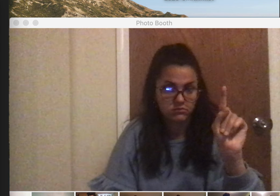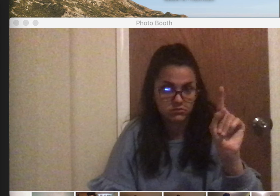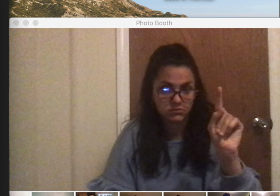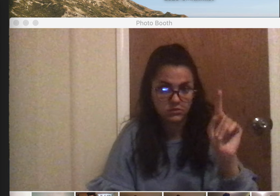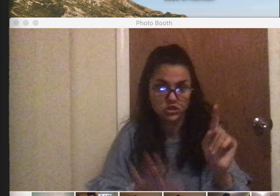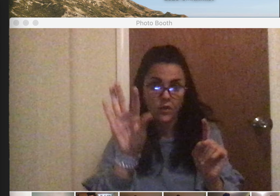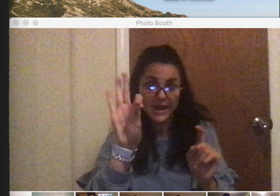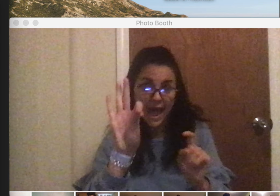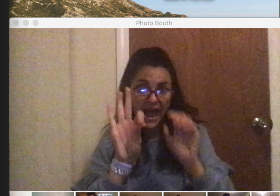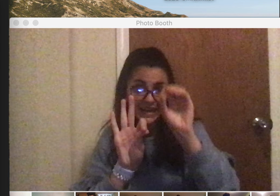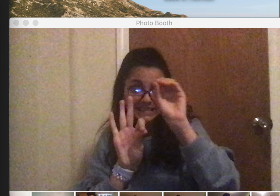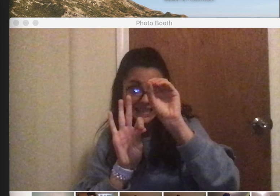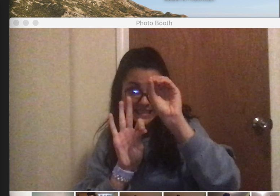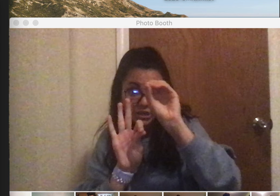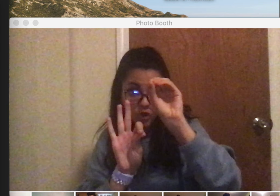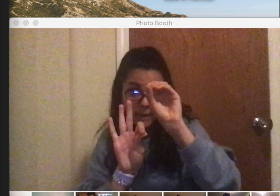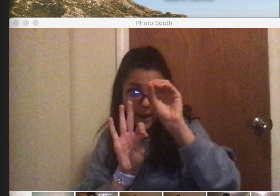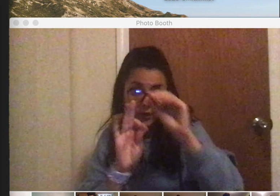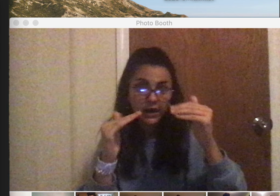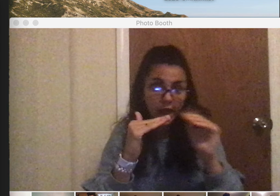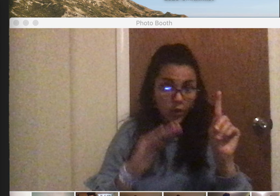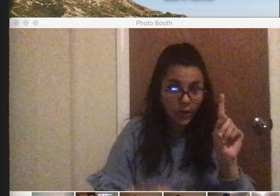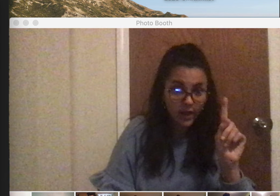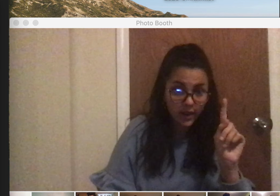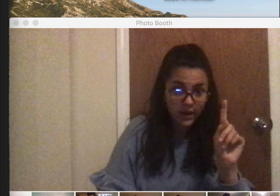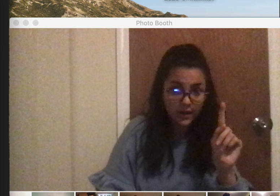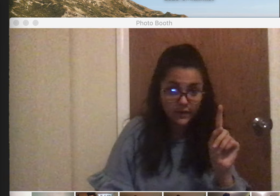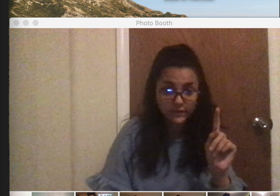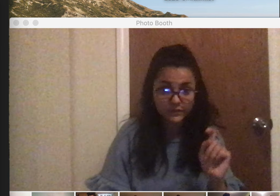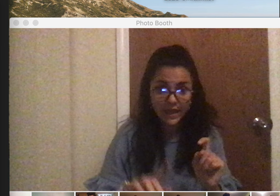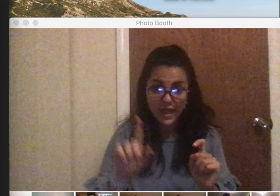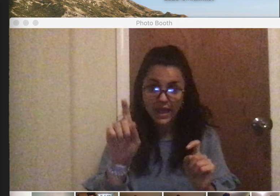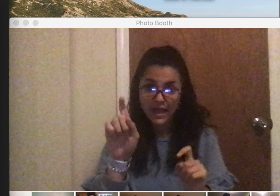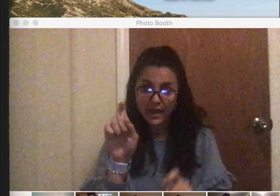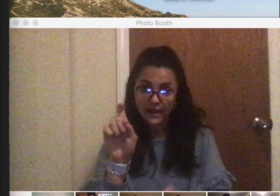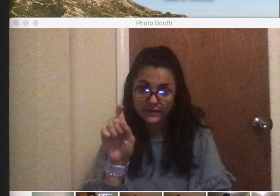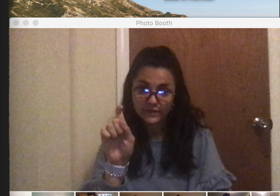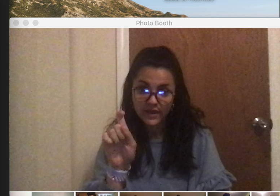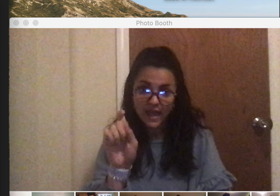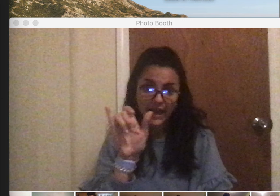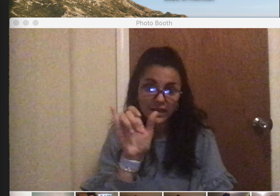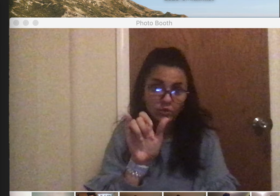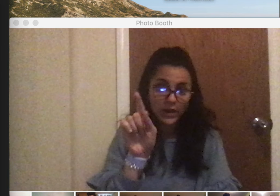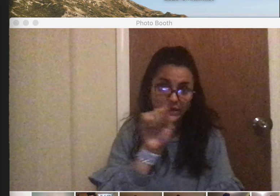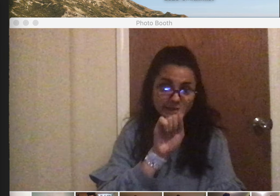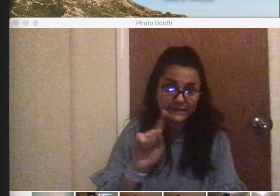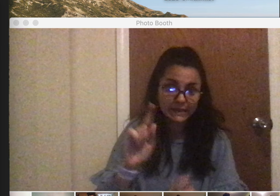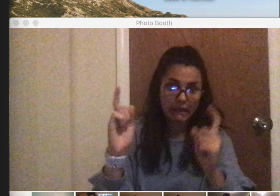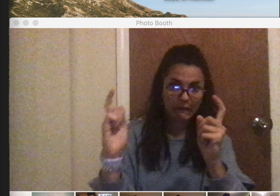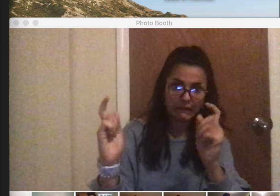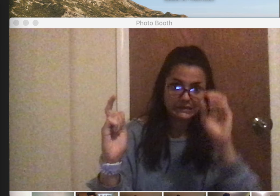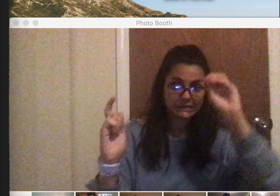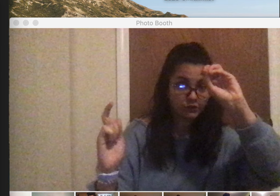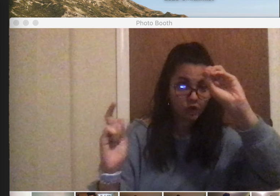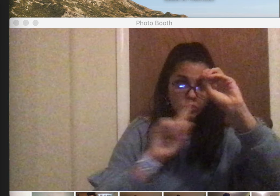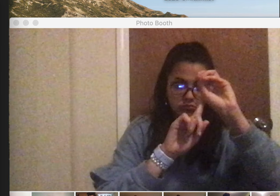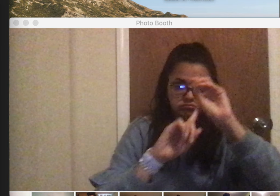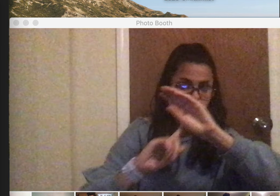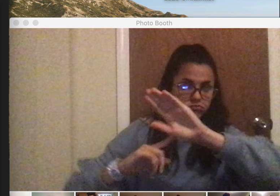equal 1. If I have x, y, z to the 0 power, that will all equal 1.